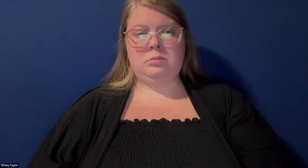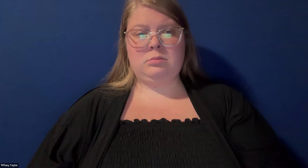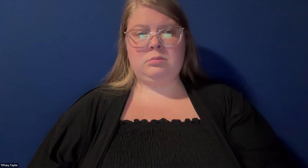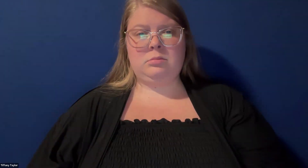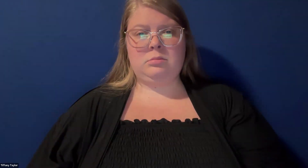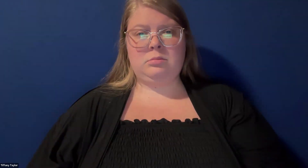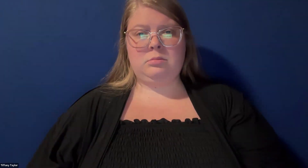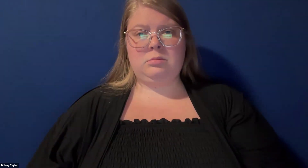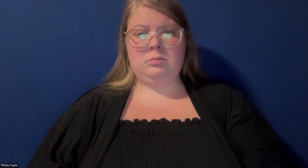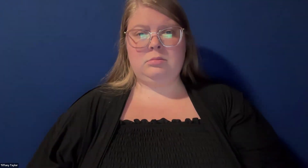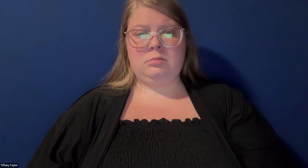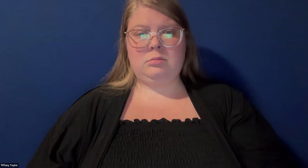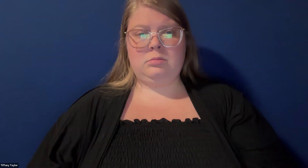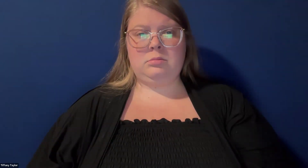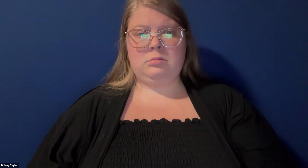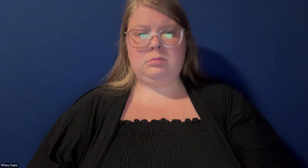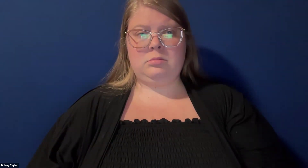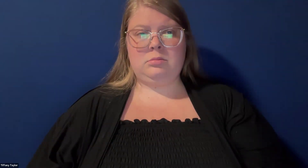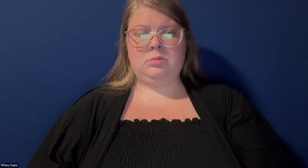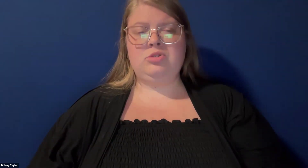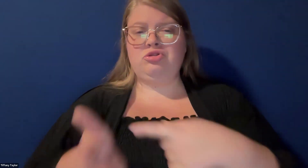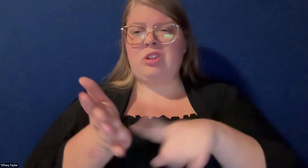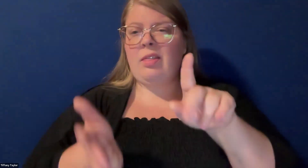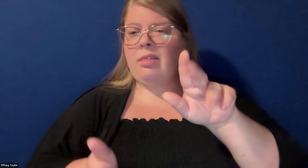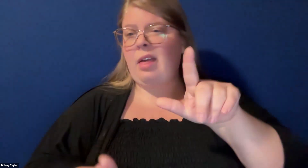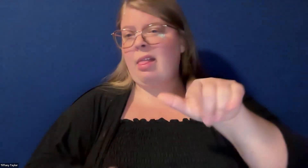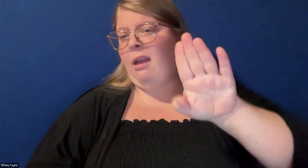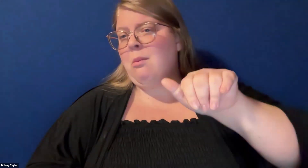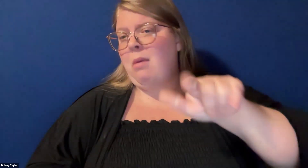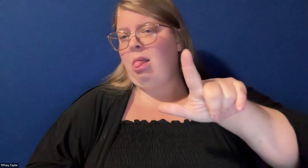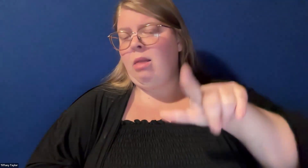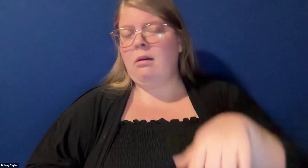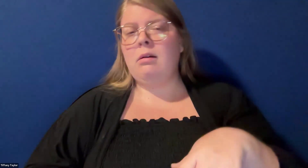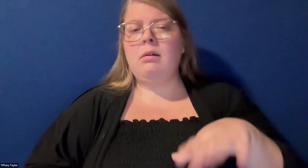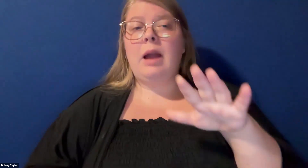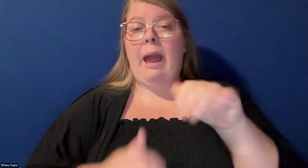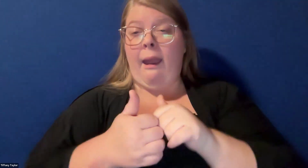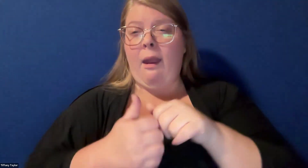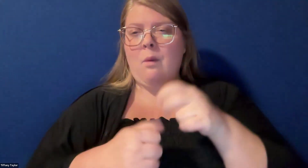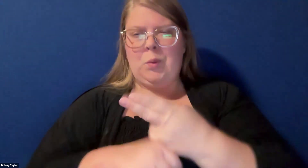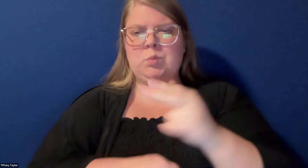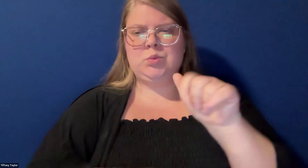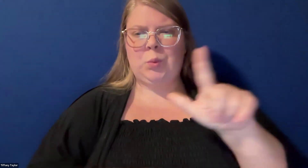So here I open a tool to check the color contrast issue. So right now I